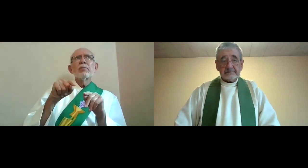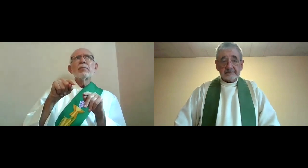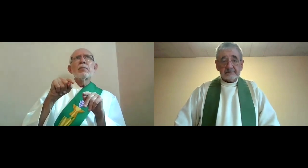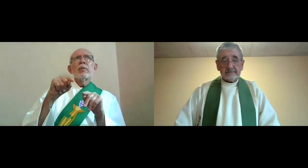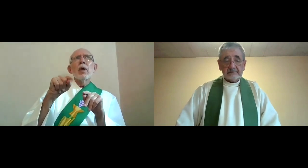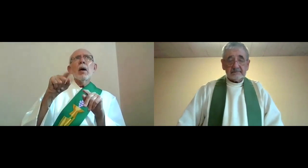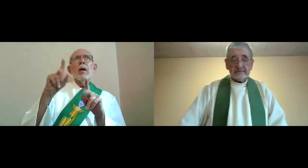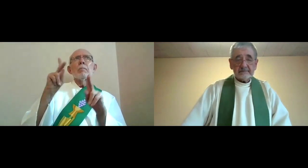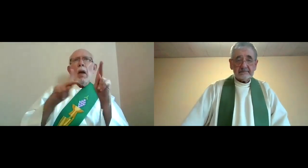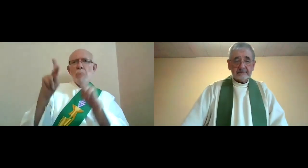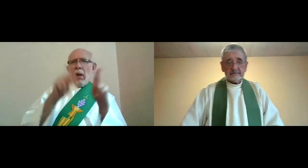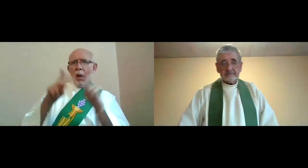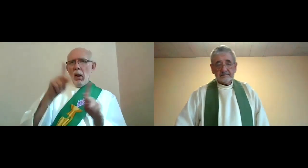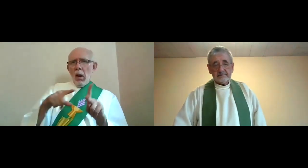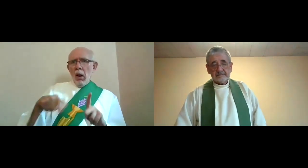For those